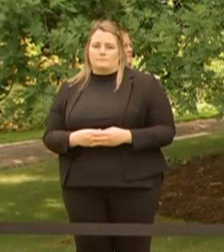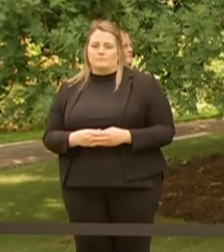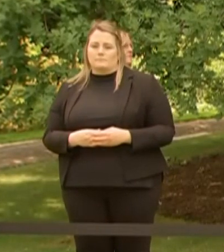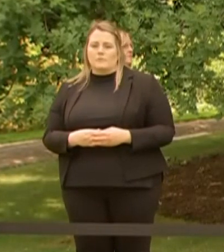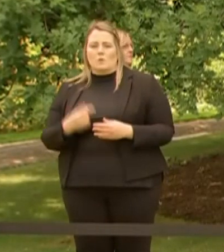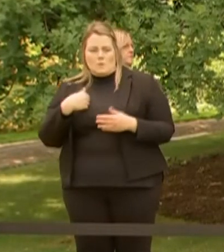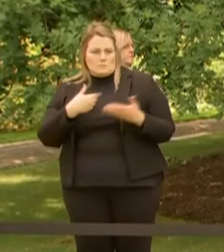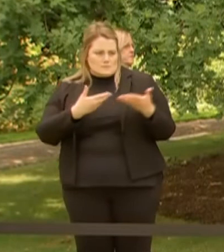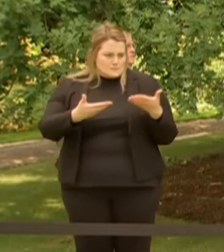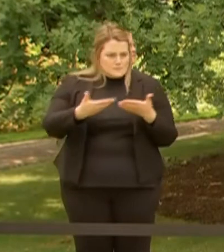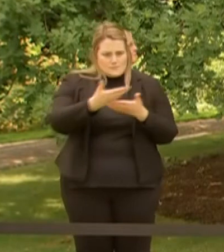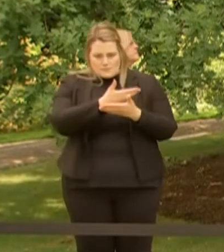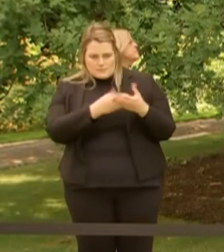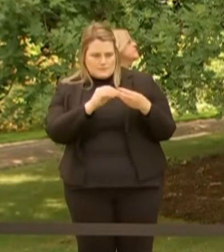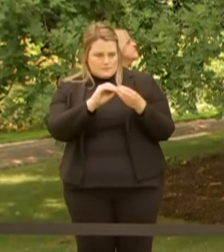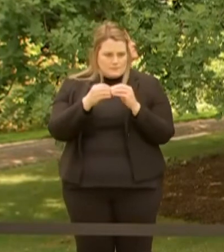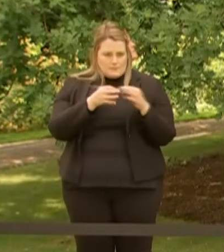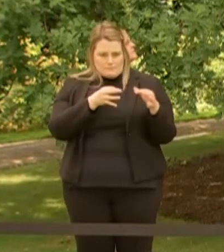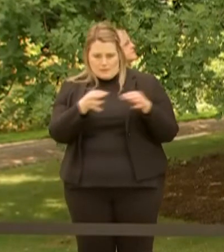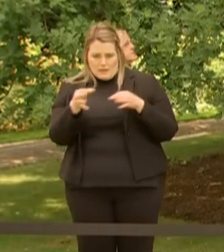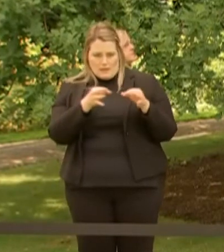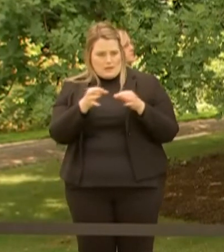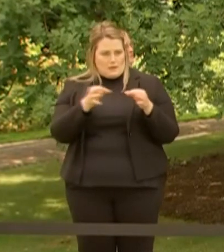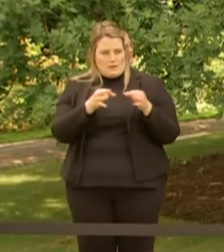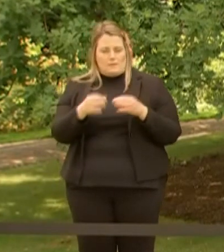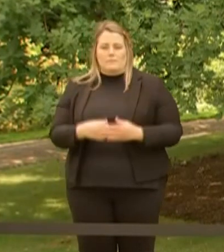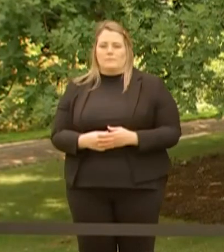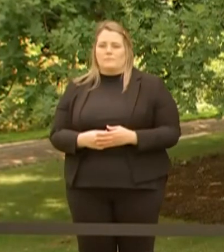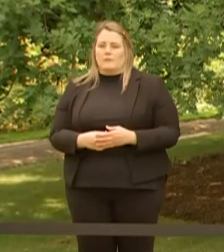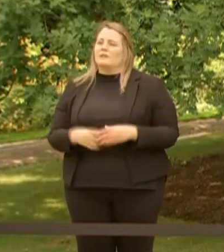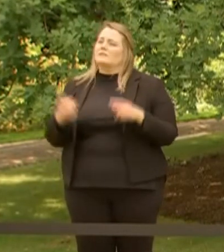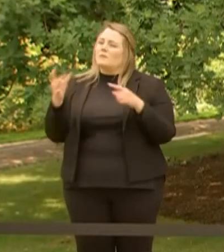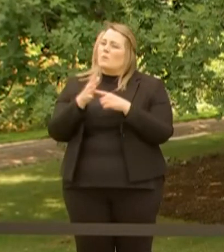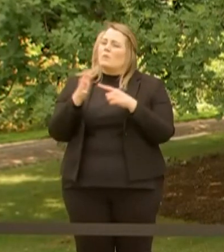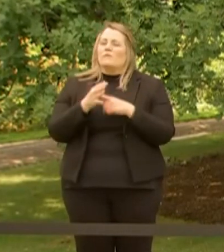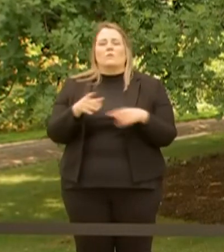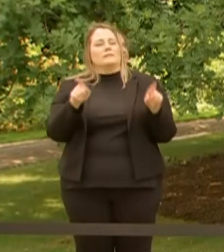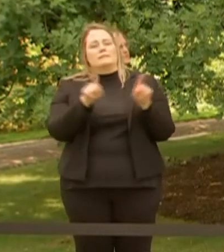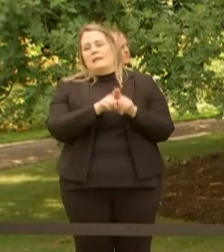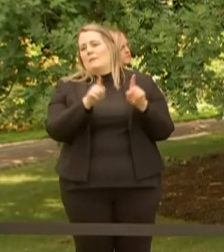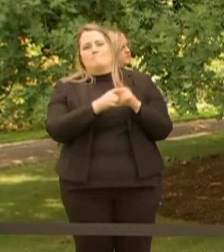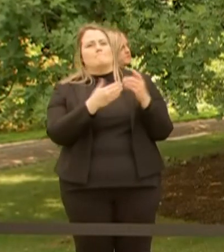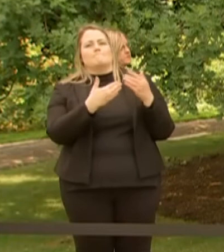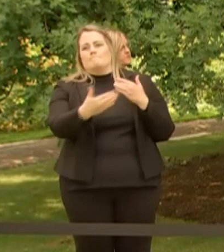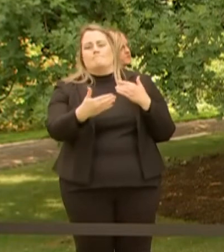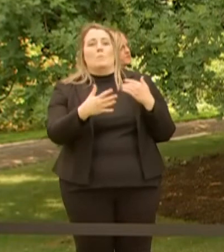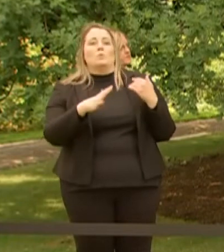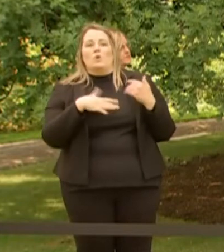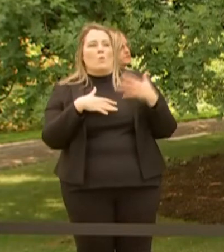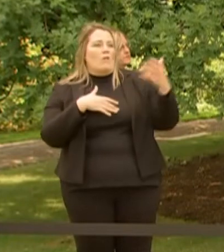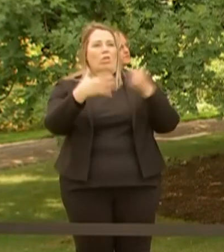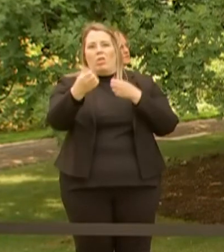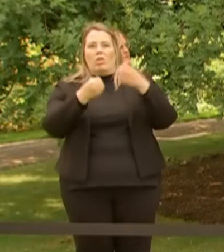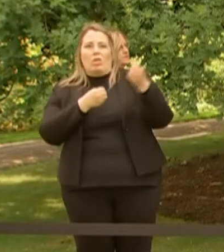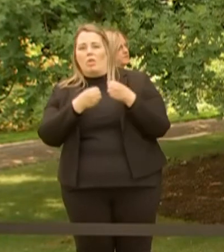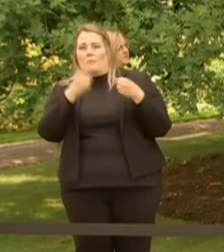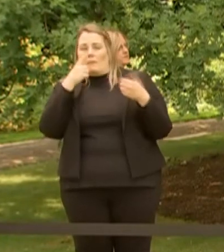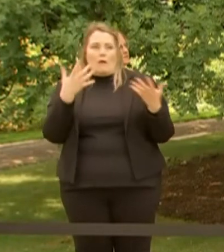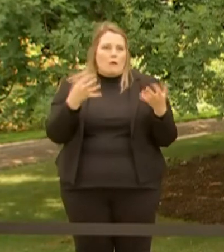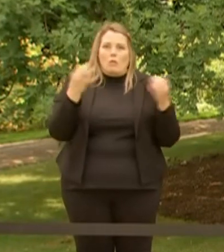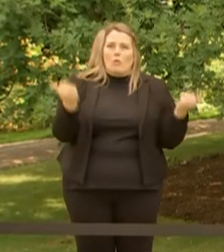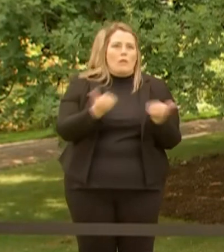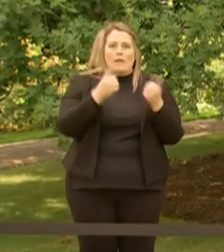deployments. Obviously, the most important thing for us is to make sure our BAU continues. So I think the Premier alluded to it before, is that this